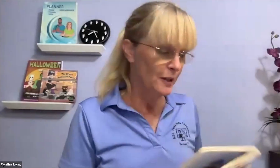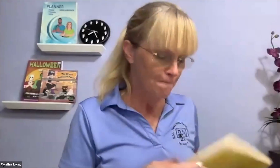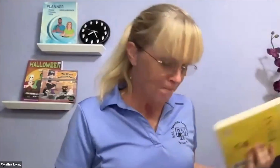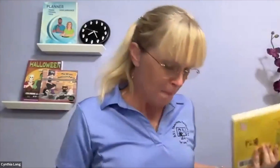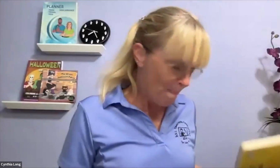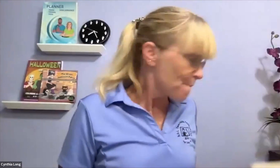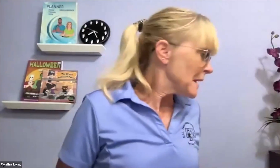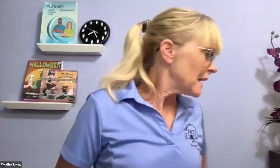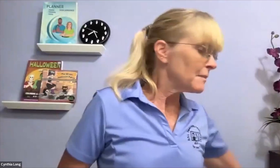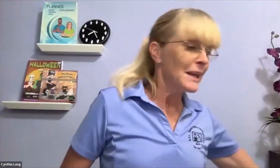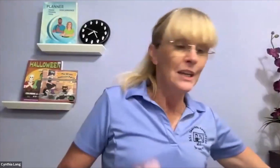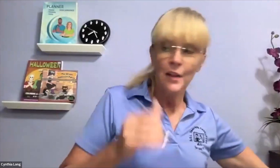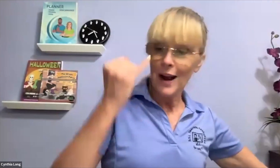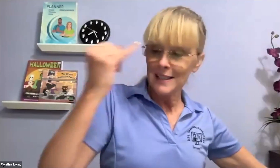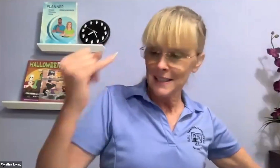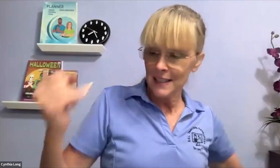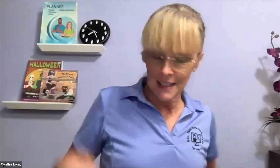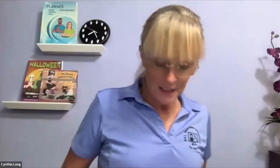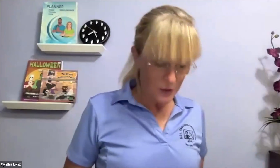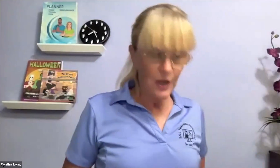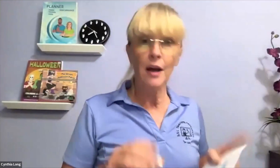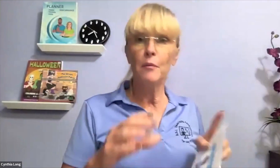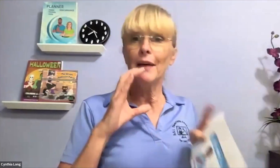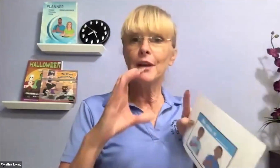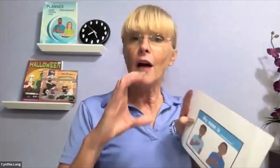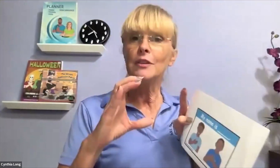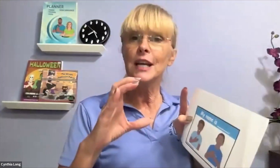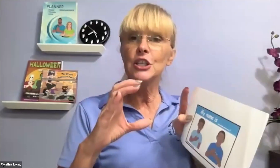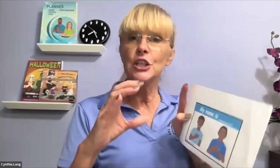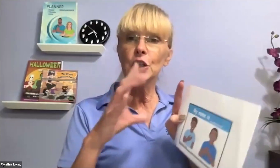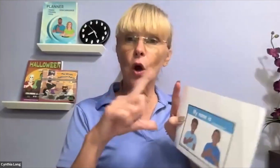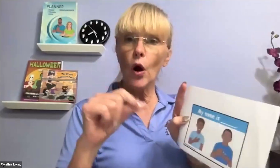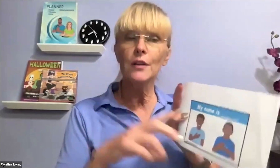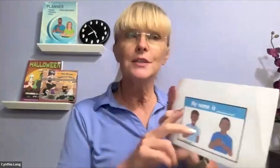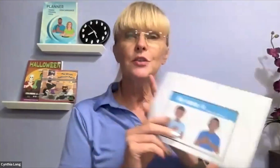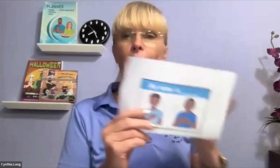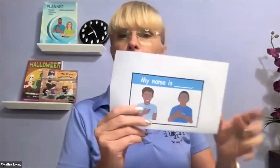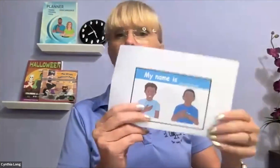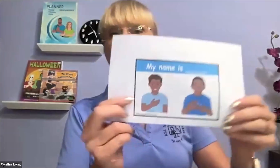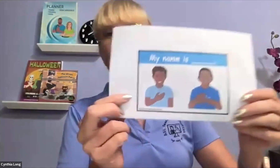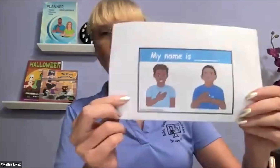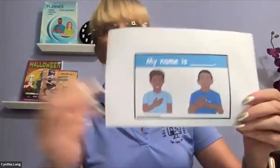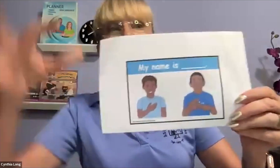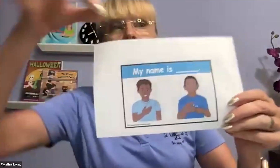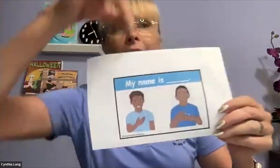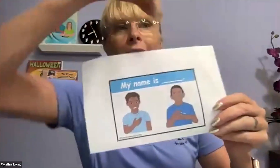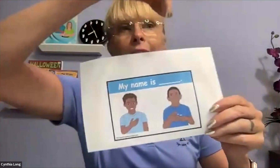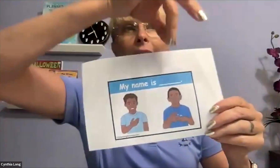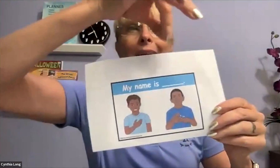on. Another idea is we have the conversation cards to help just kind of like